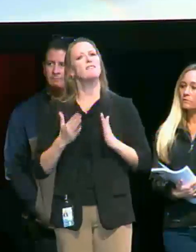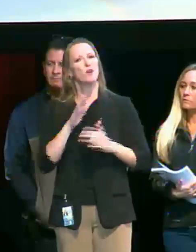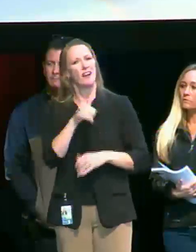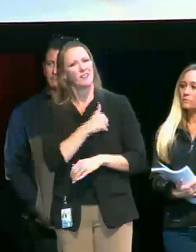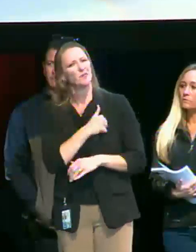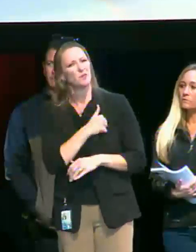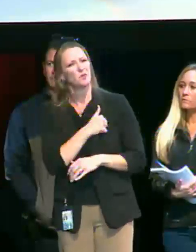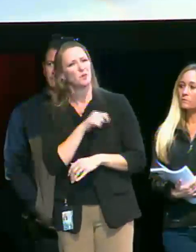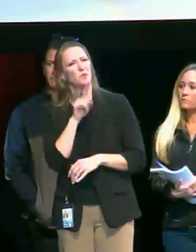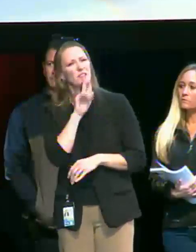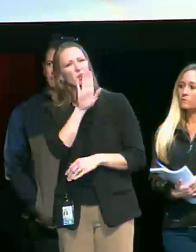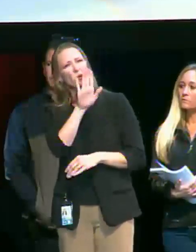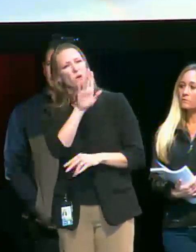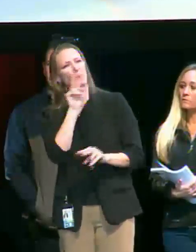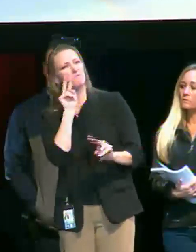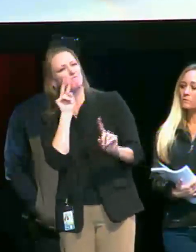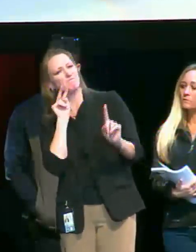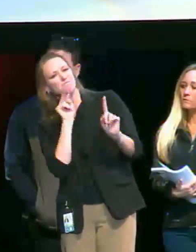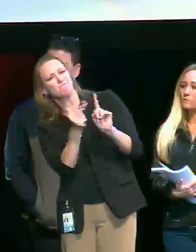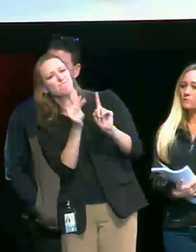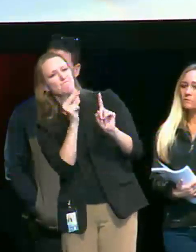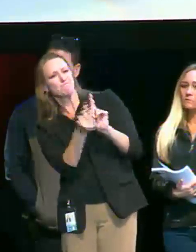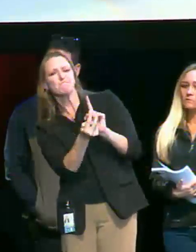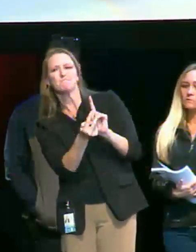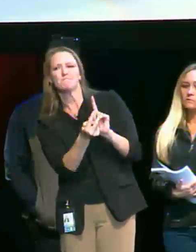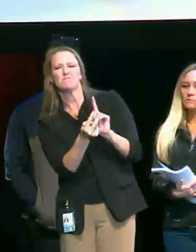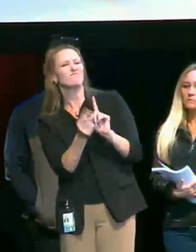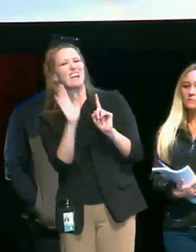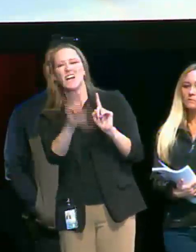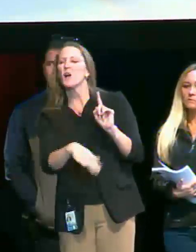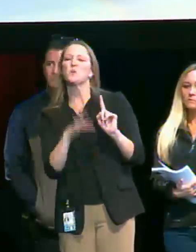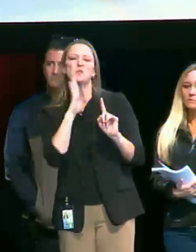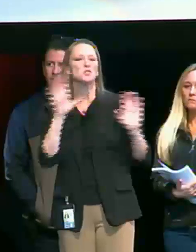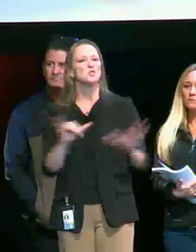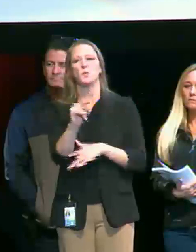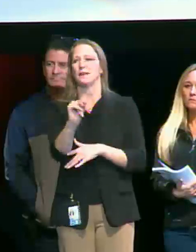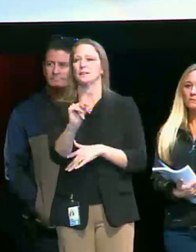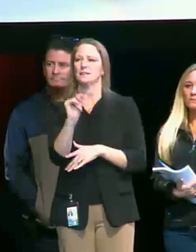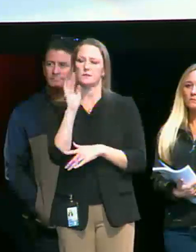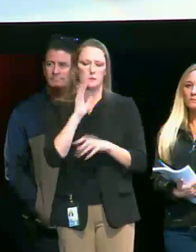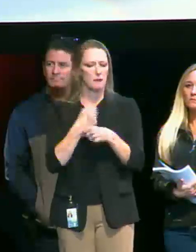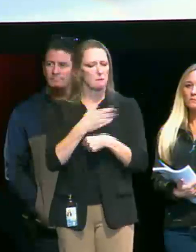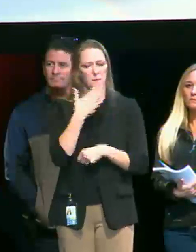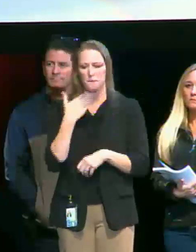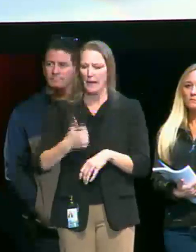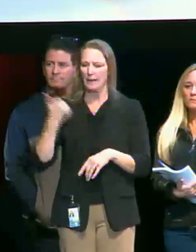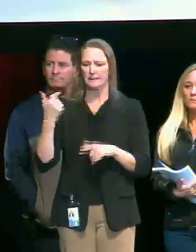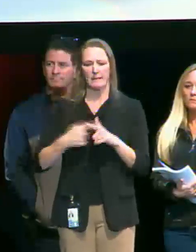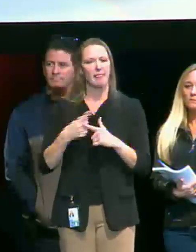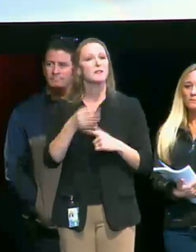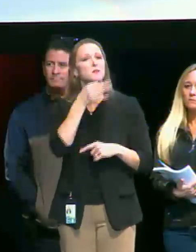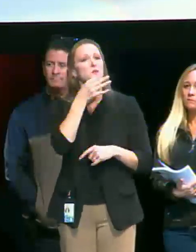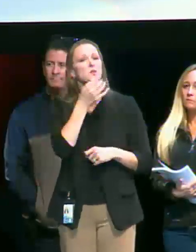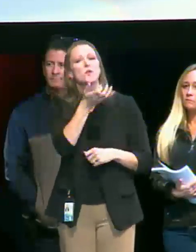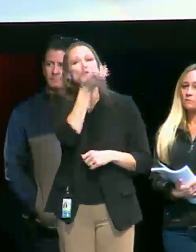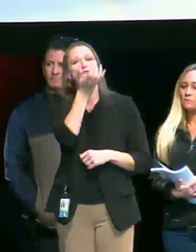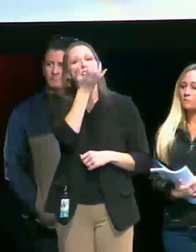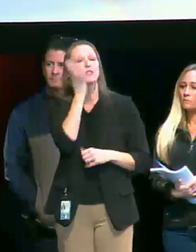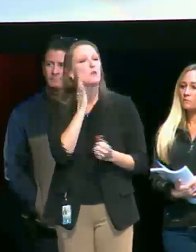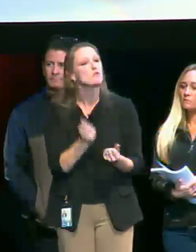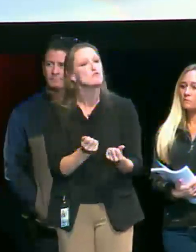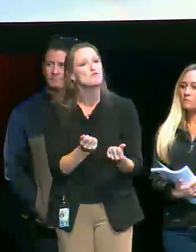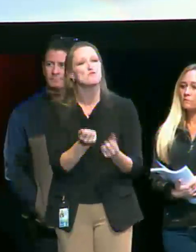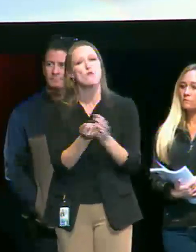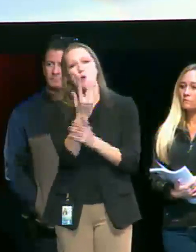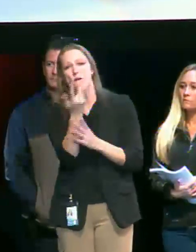way of, you know what, we're just going to do it, we're going to make the best of it, and pretty soon that brush is going to grow back, and the grass is going to be